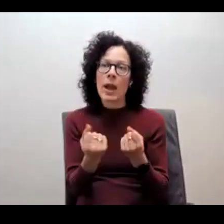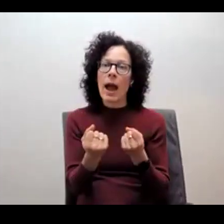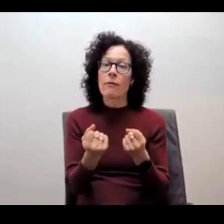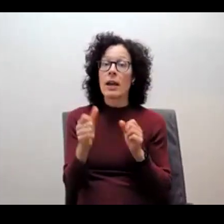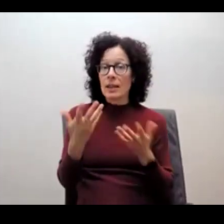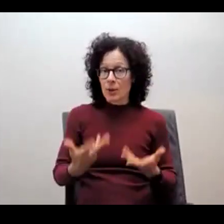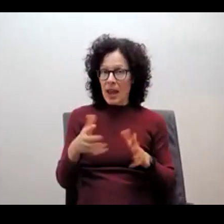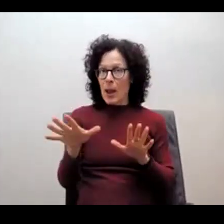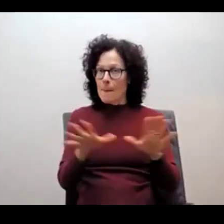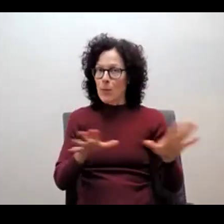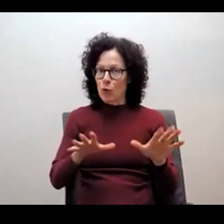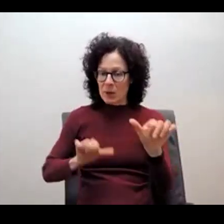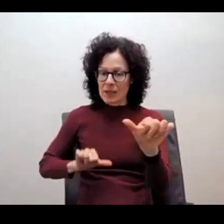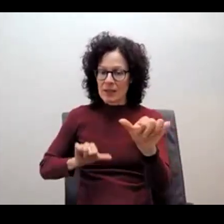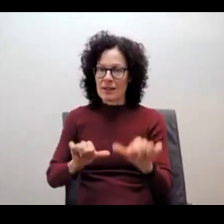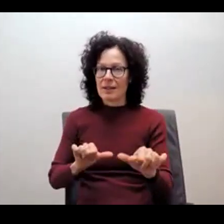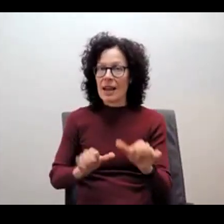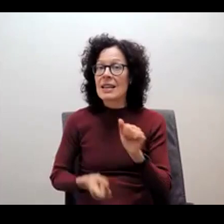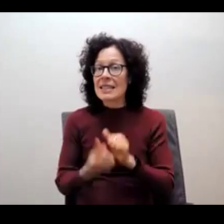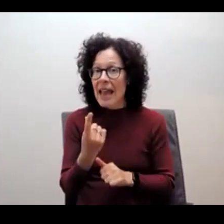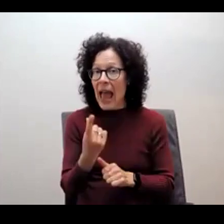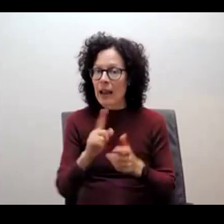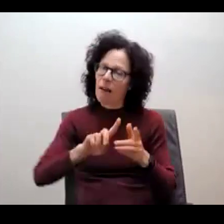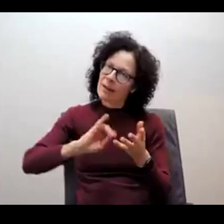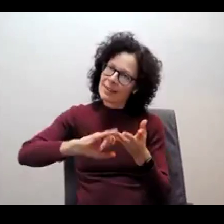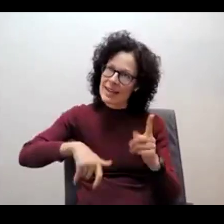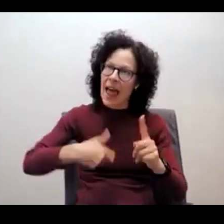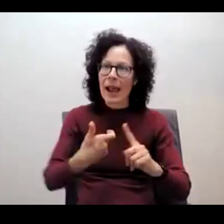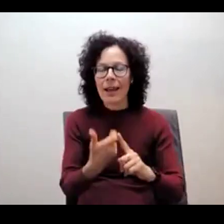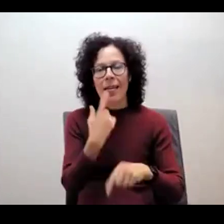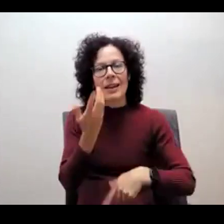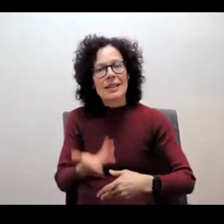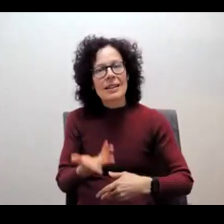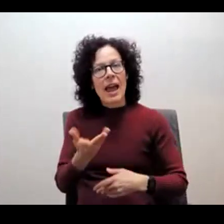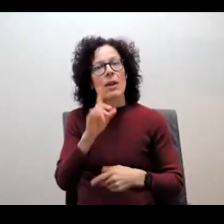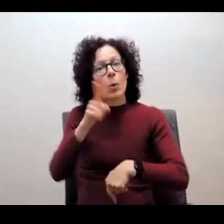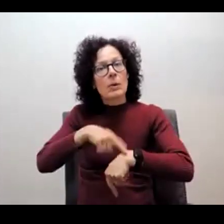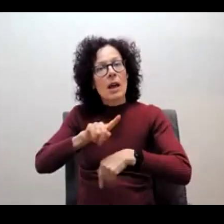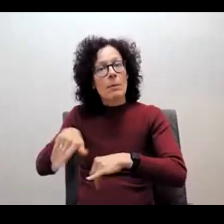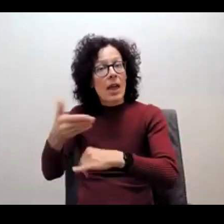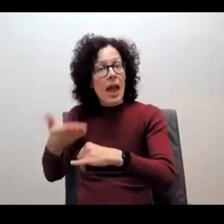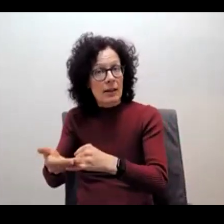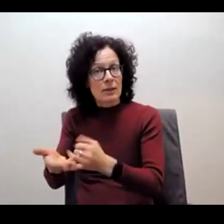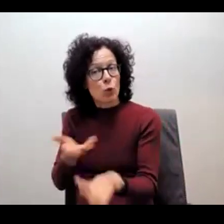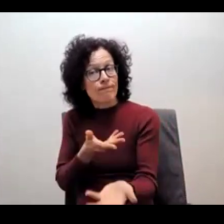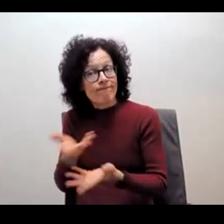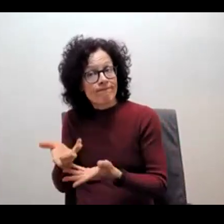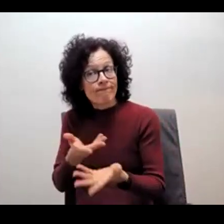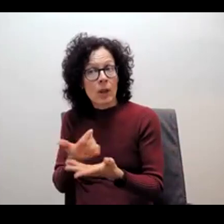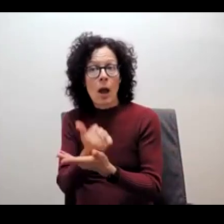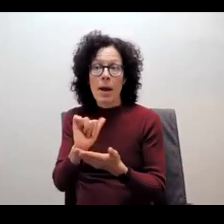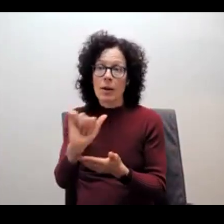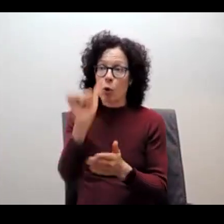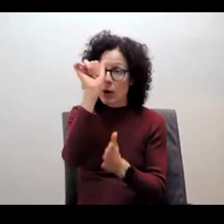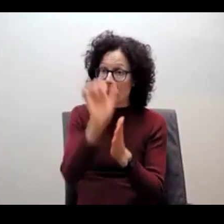today. We'll have some time to chat at the end also about your experience. Please remember to look after your